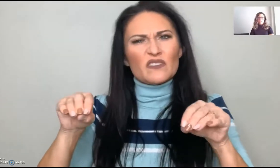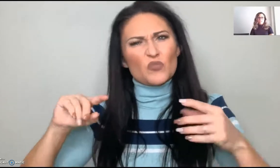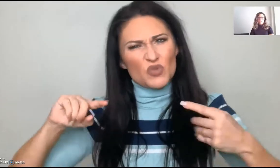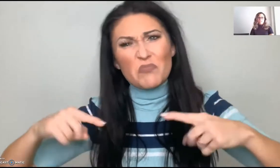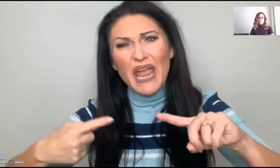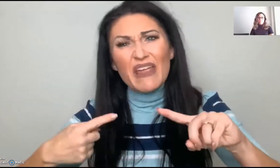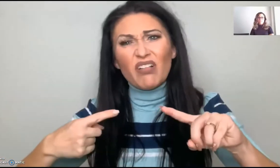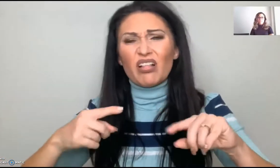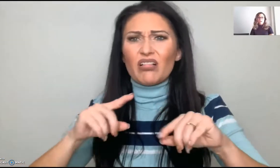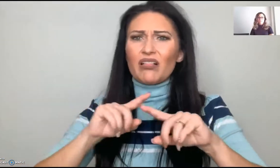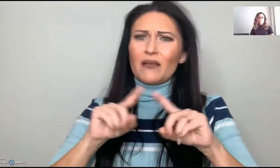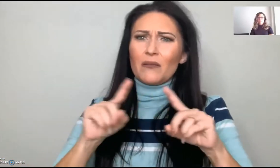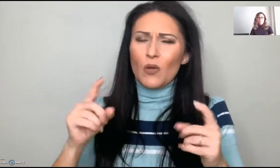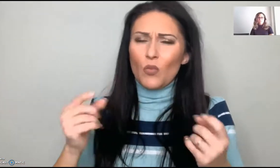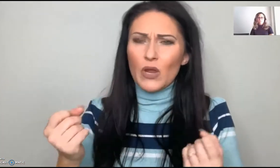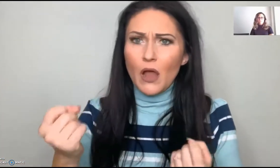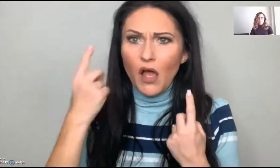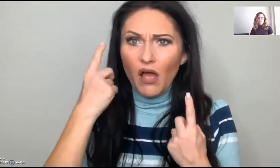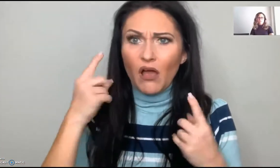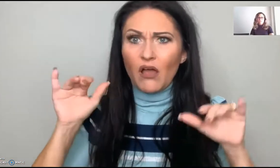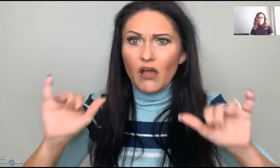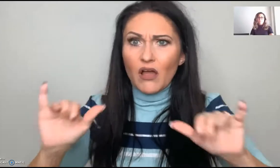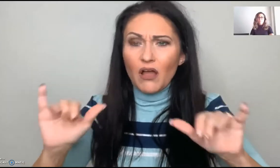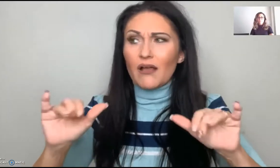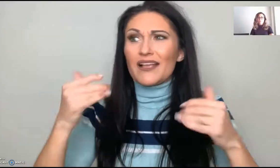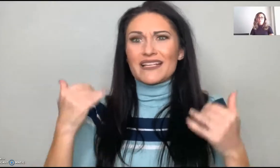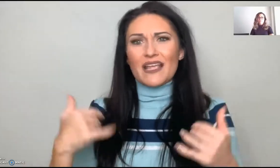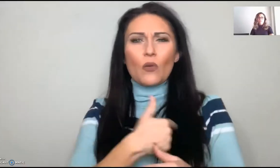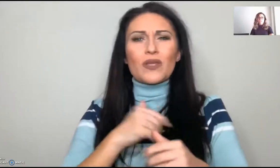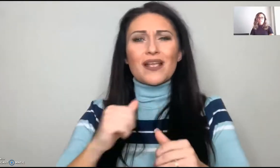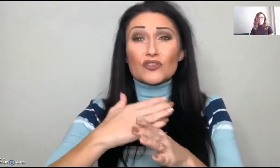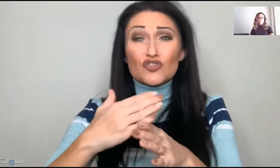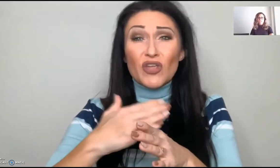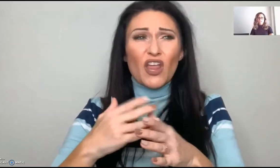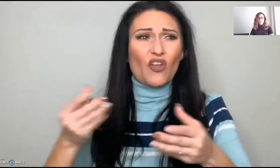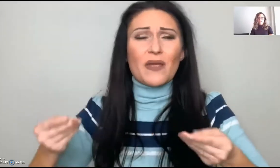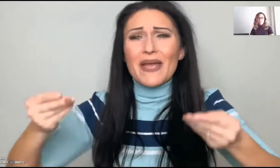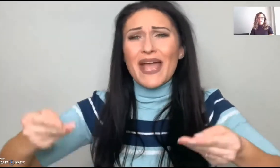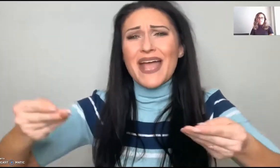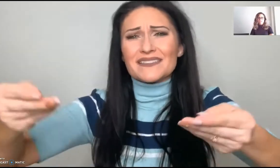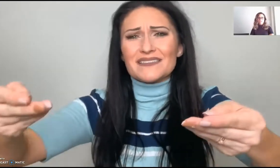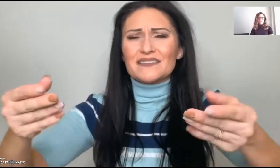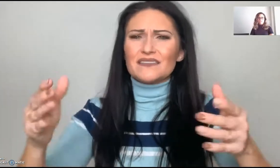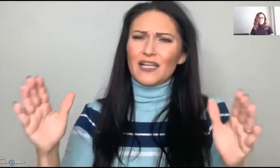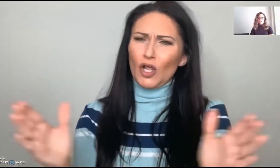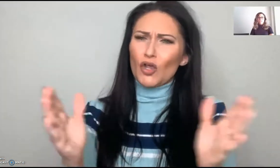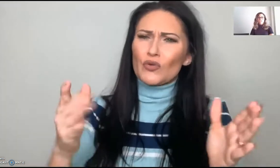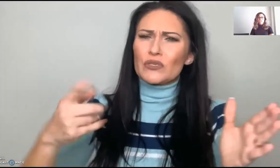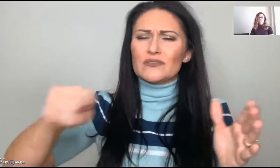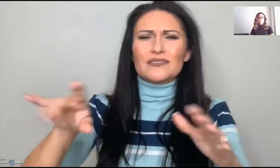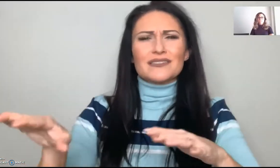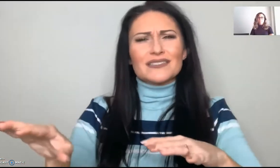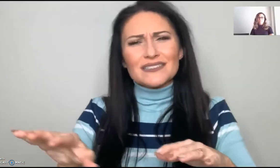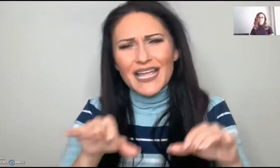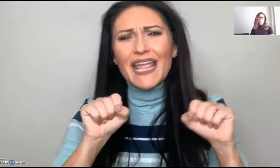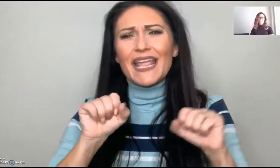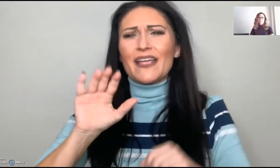it's really powerful how he can help you move and understand that. And you can share something to pass down.